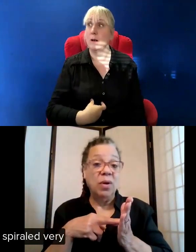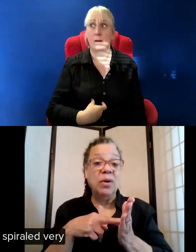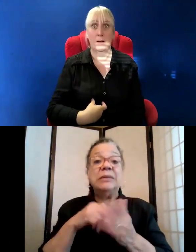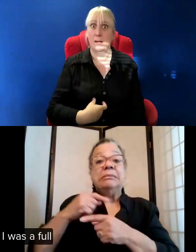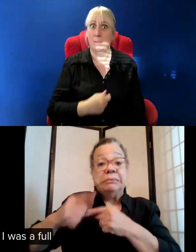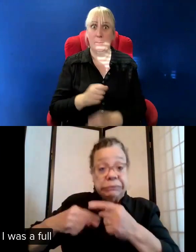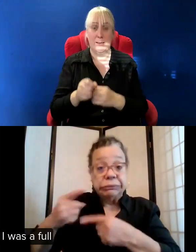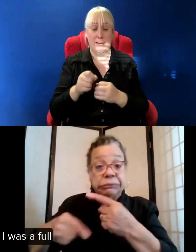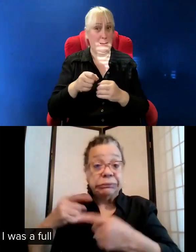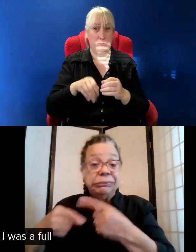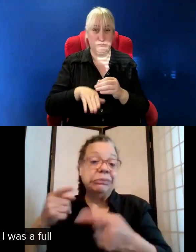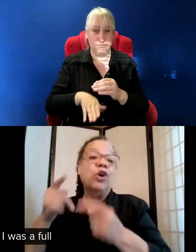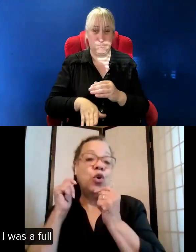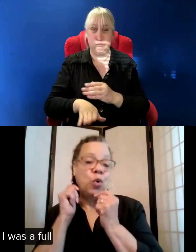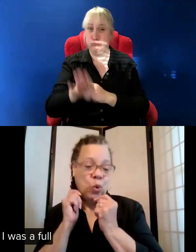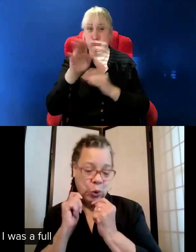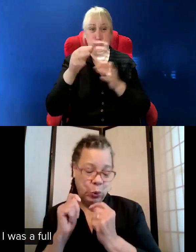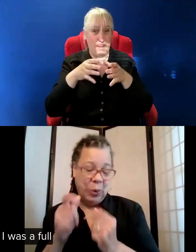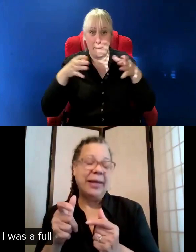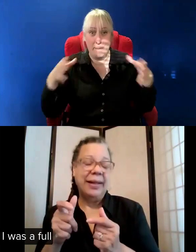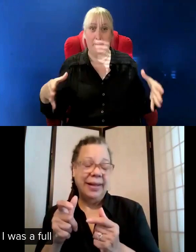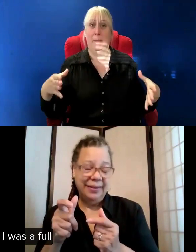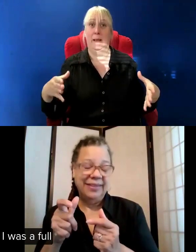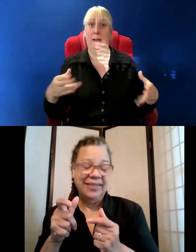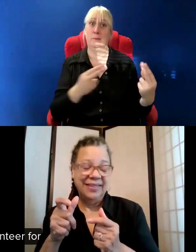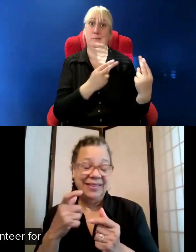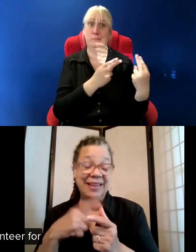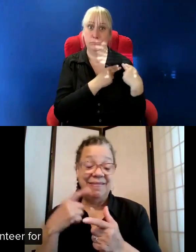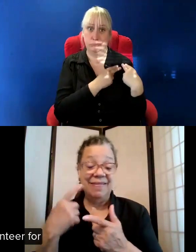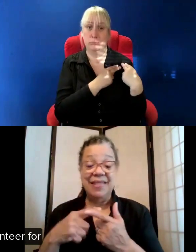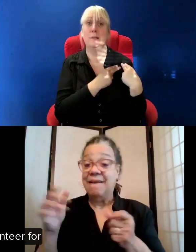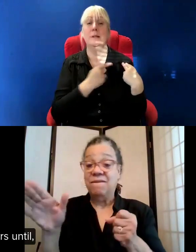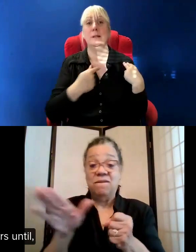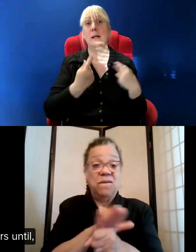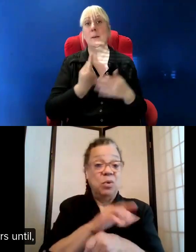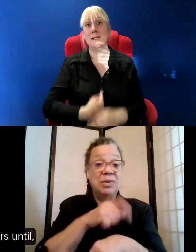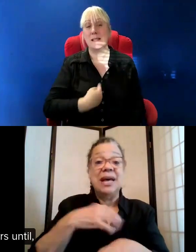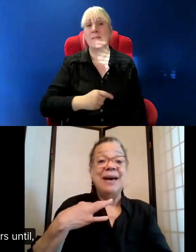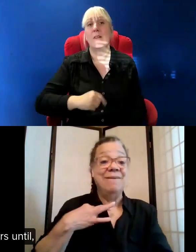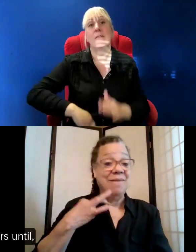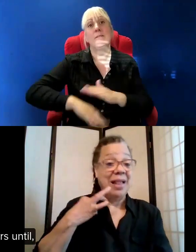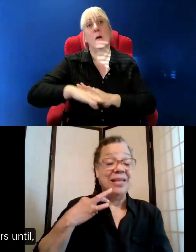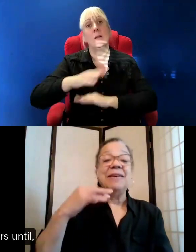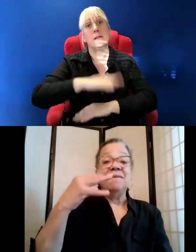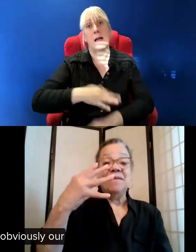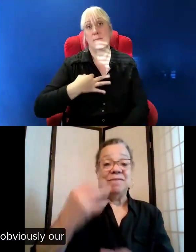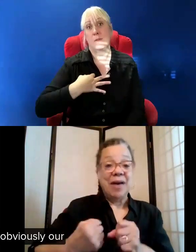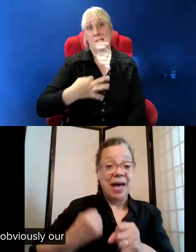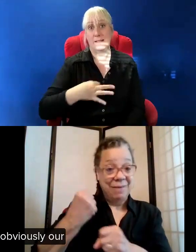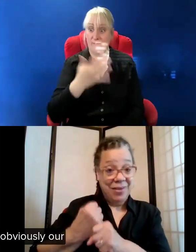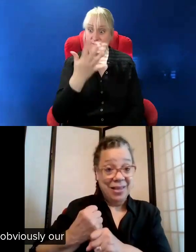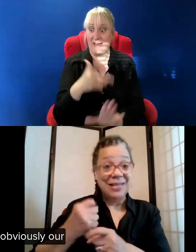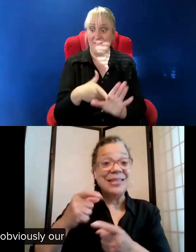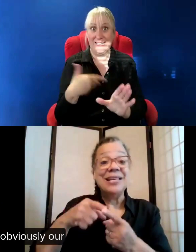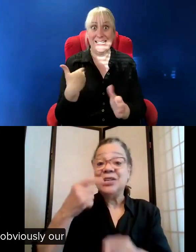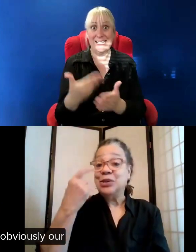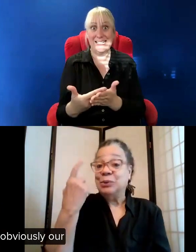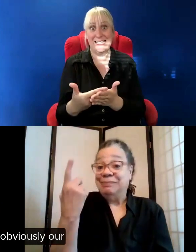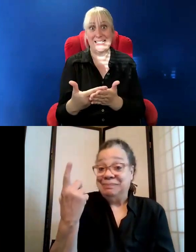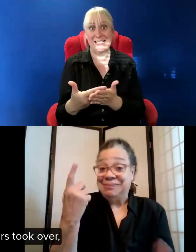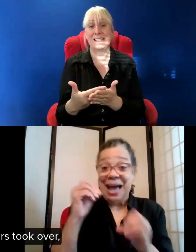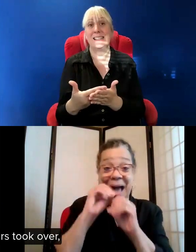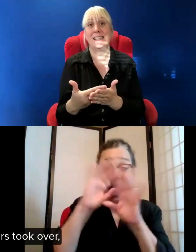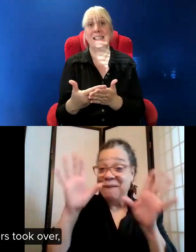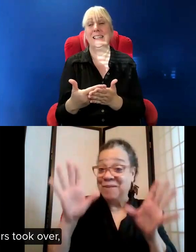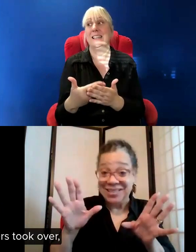spiraled very, very quickly. And I was a full-time volunteer for 5 years until, may we say it, obviously